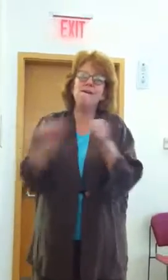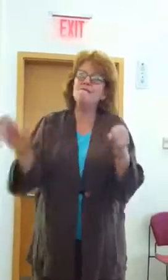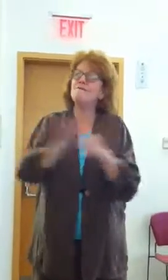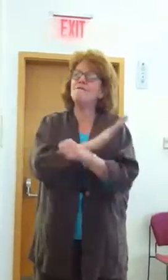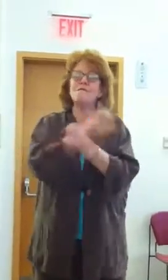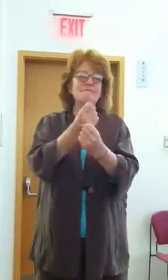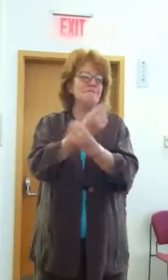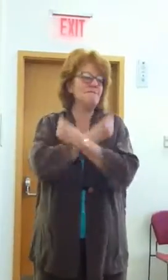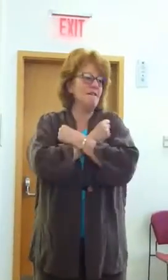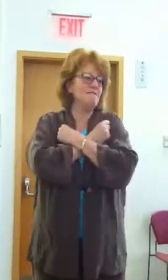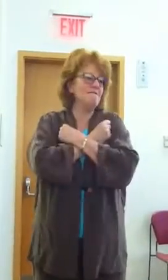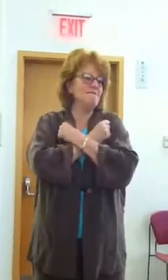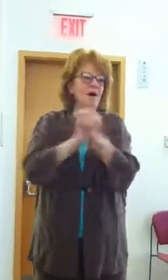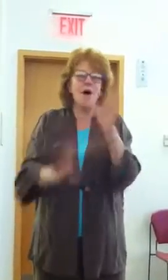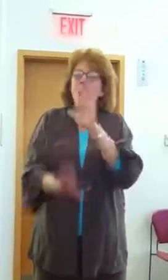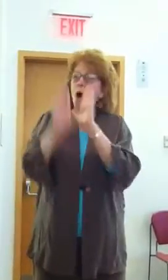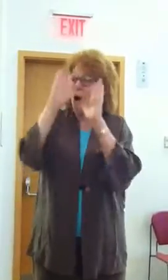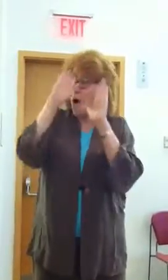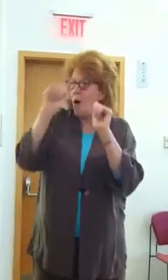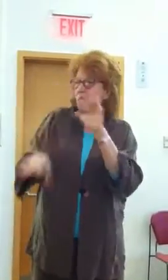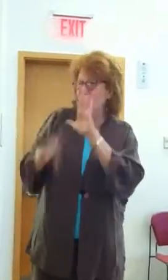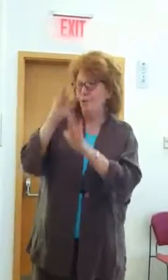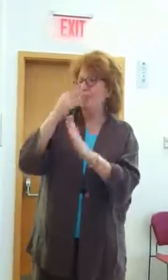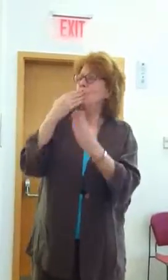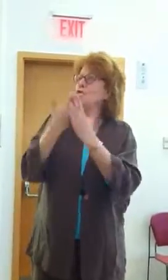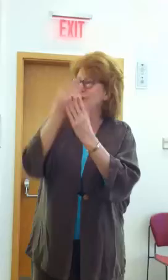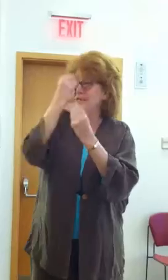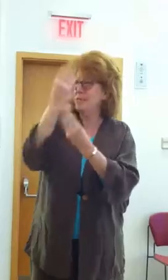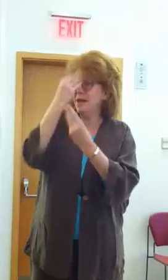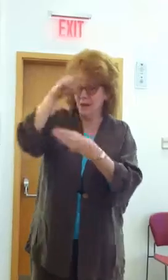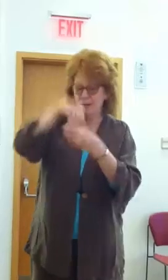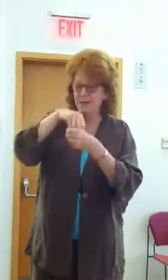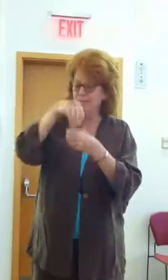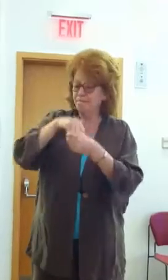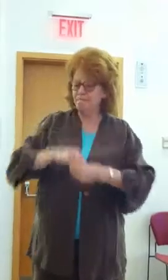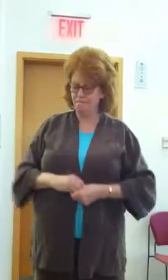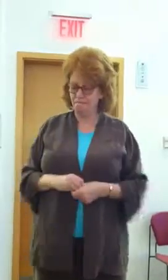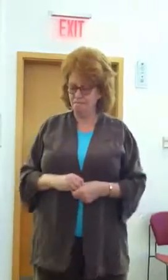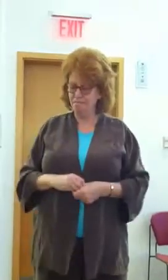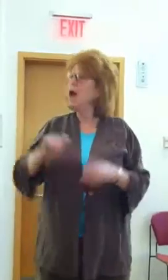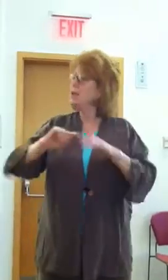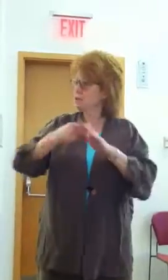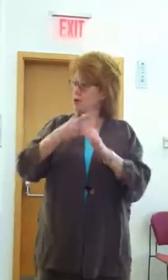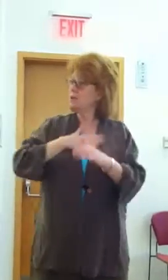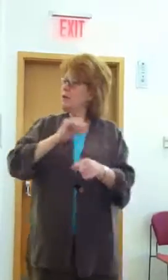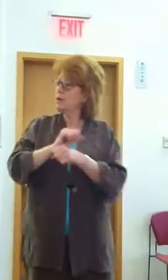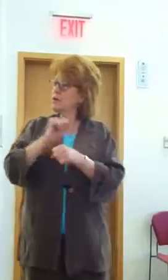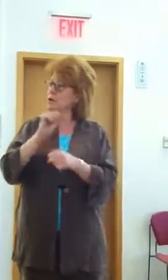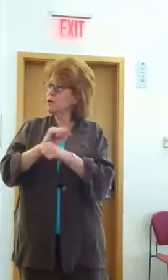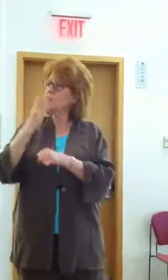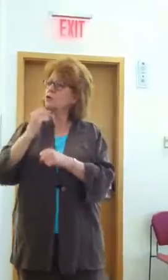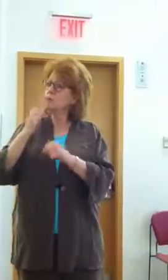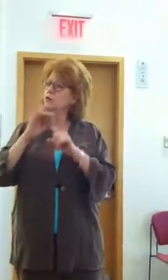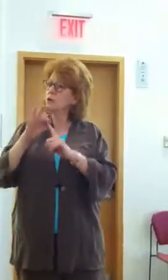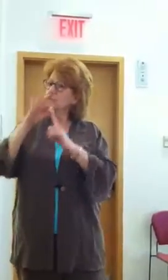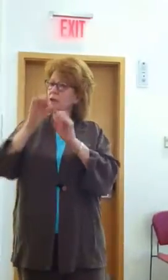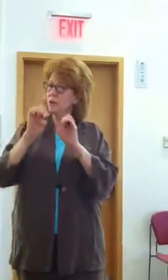hope that you will find it a good resource. I started my work in Jewish special education, in